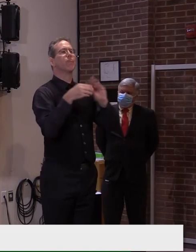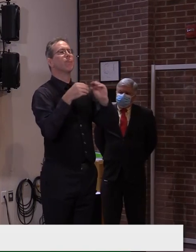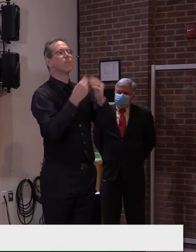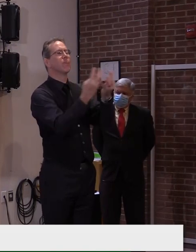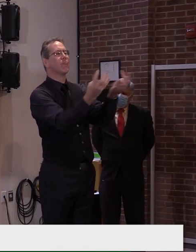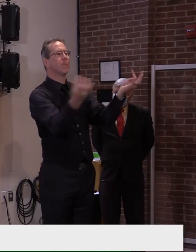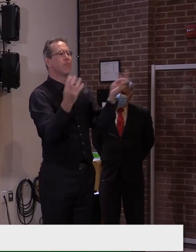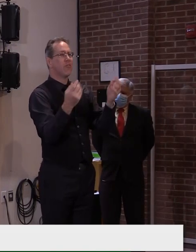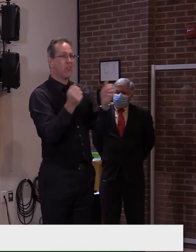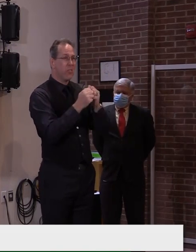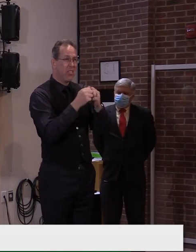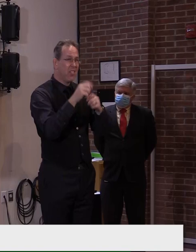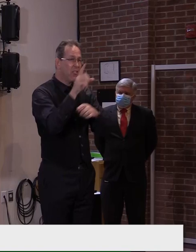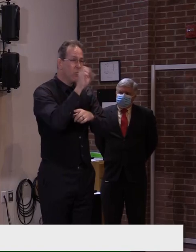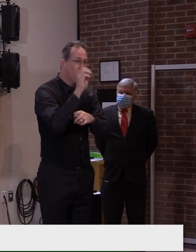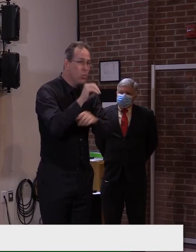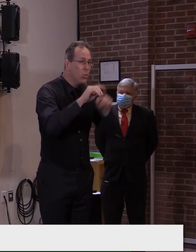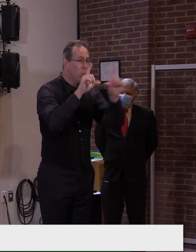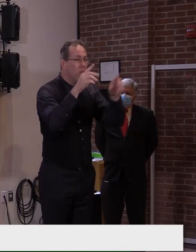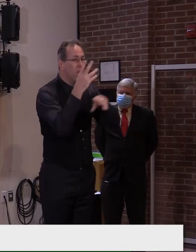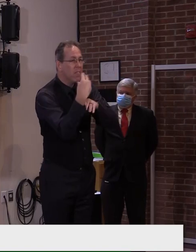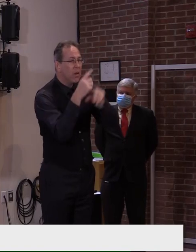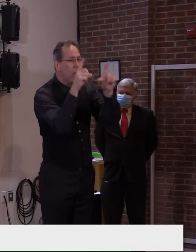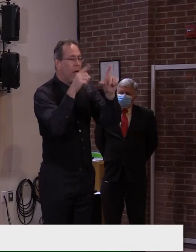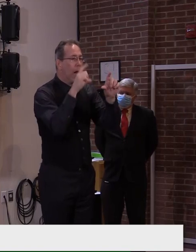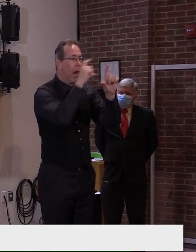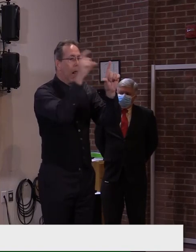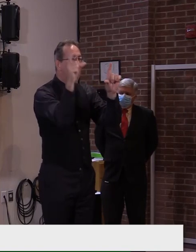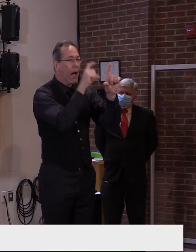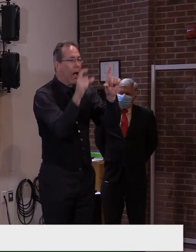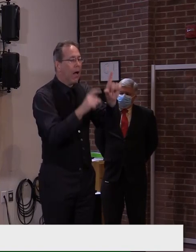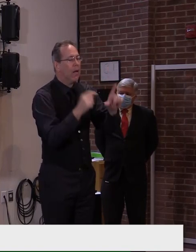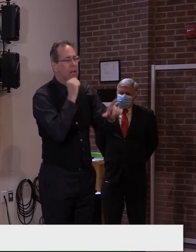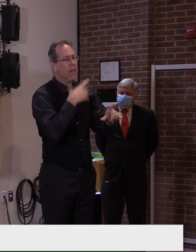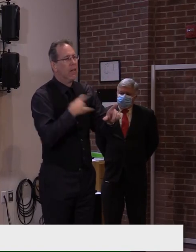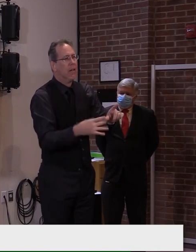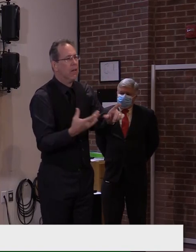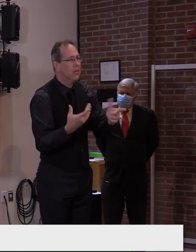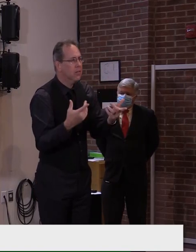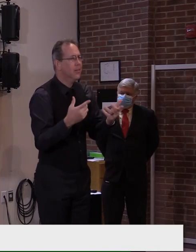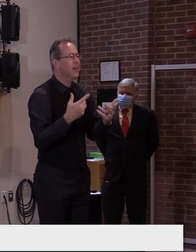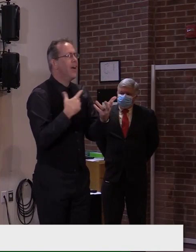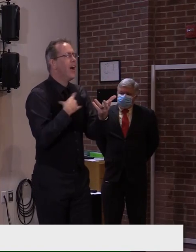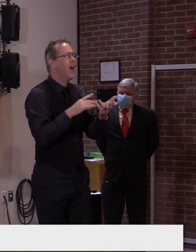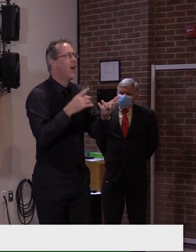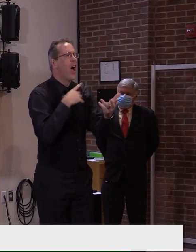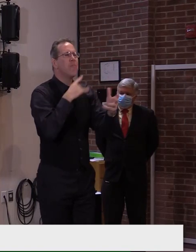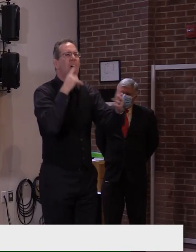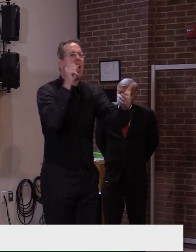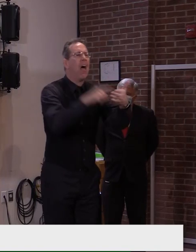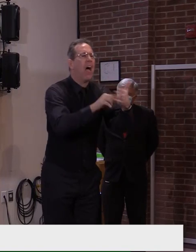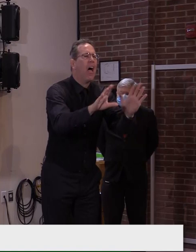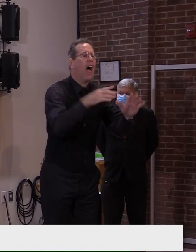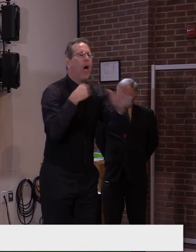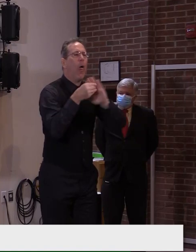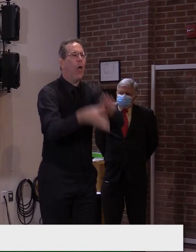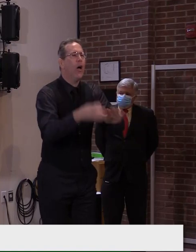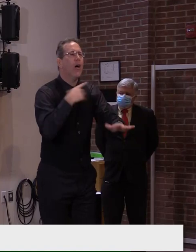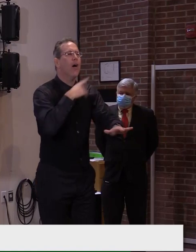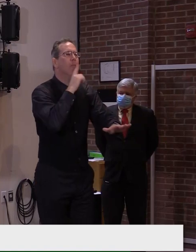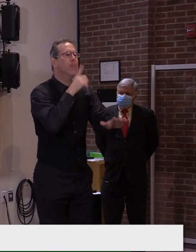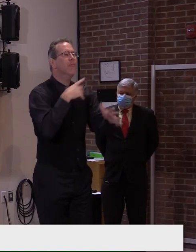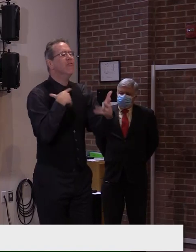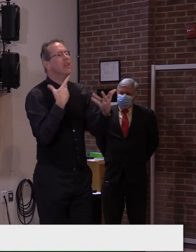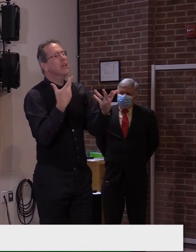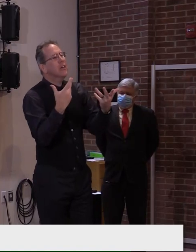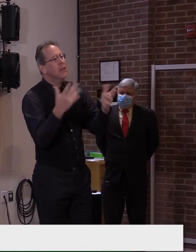right reasons. I'm not criticizing at all the decisions they've made on this, but I do know that we'll